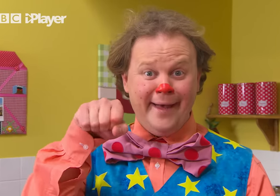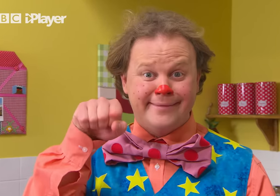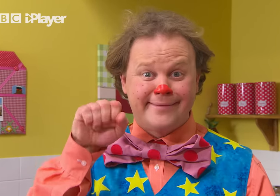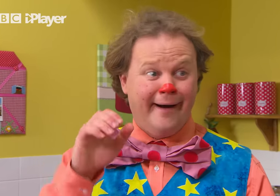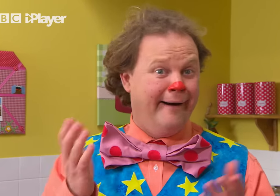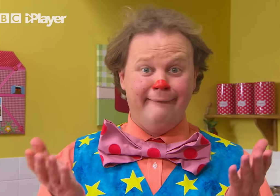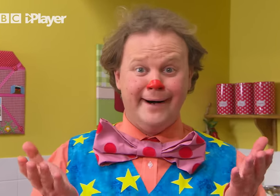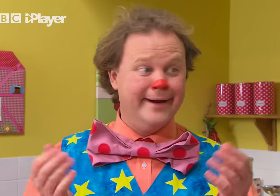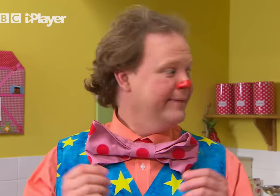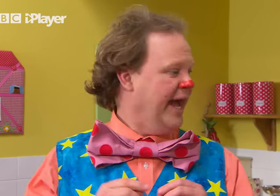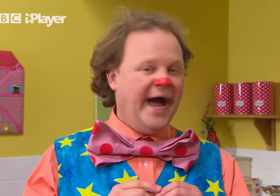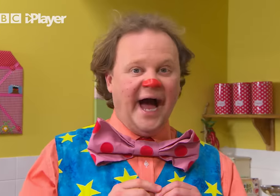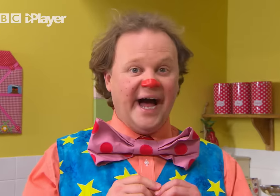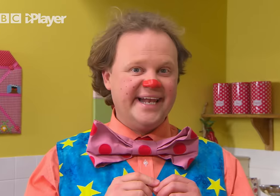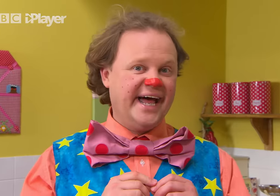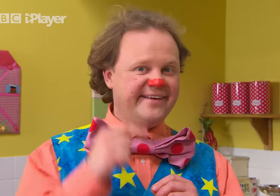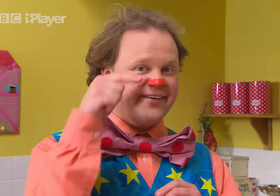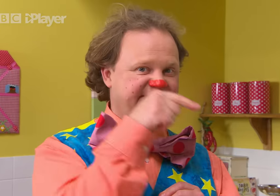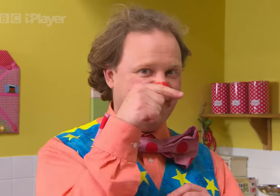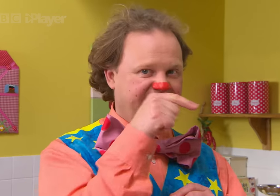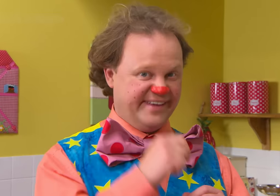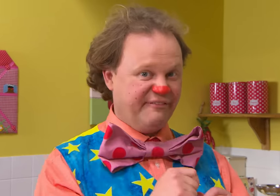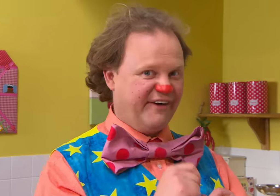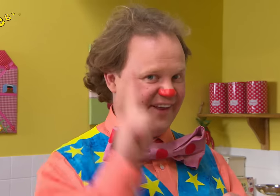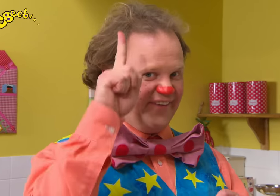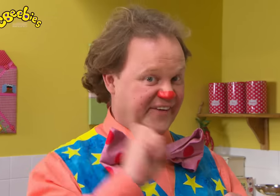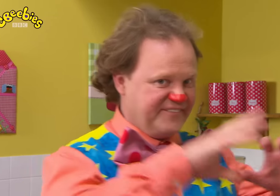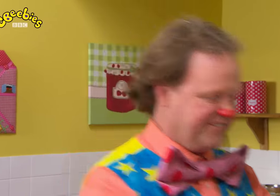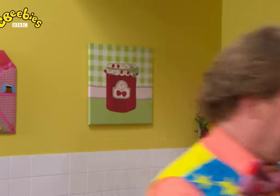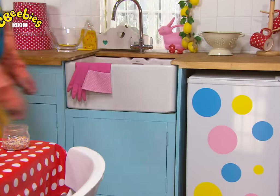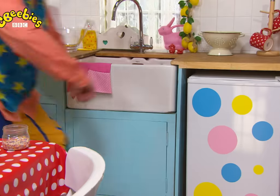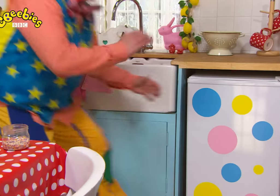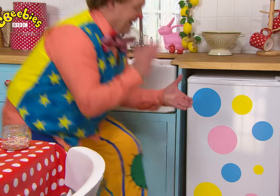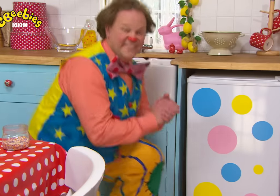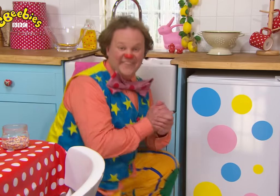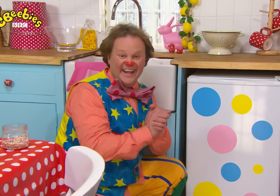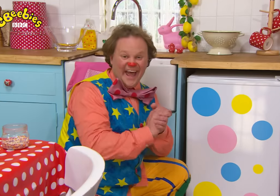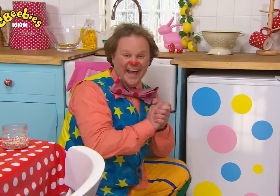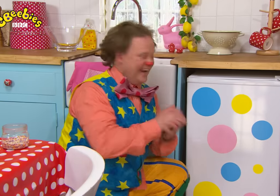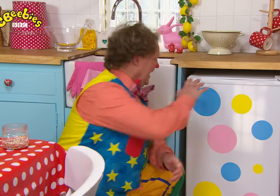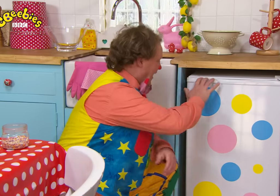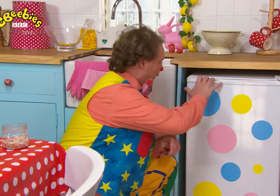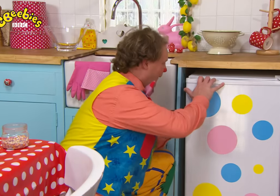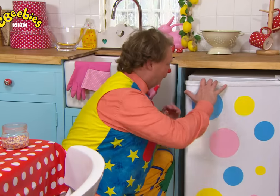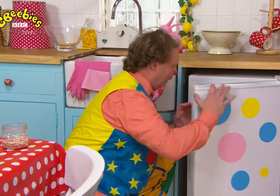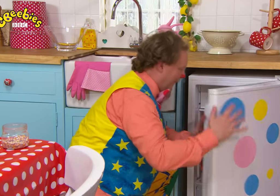Yes. I'll just see what's in the fridge. Right then.